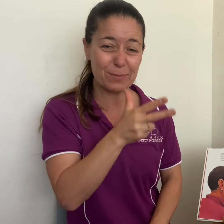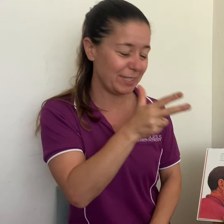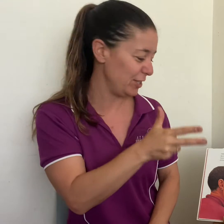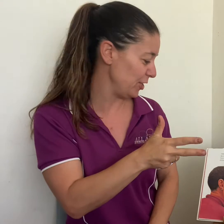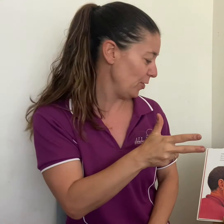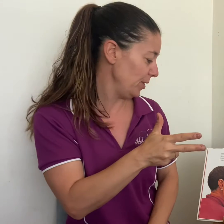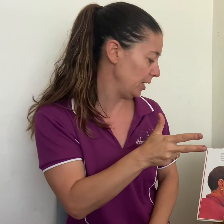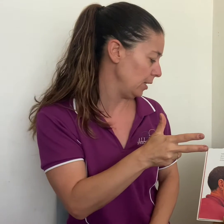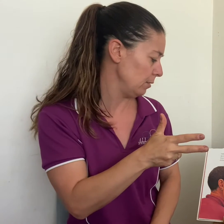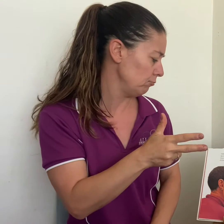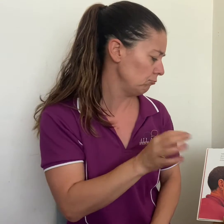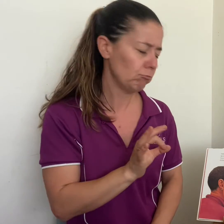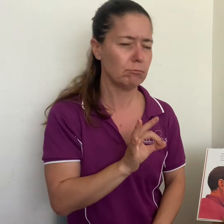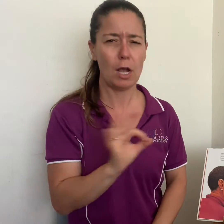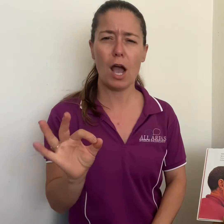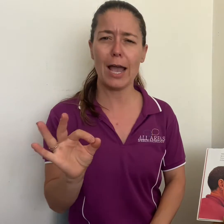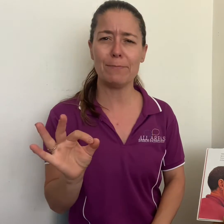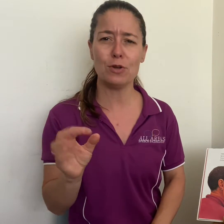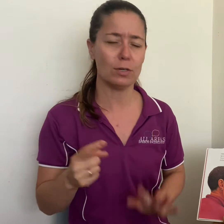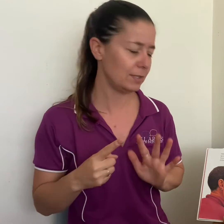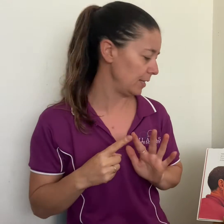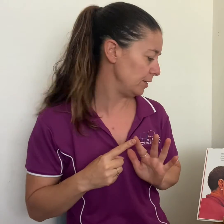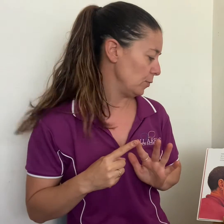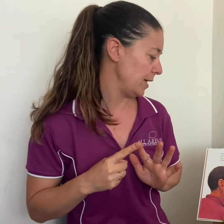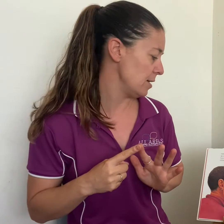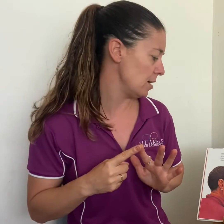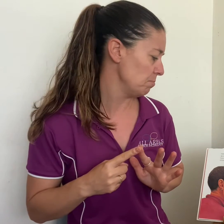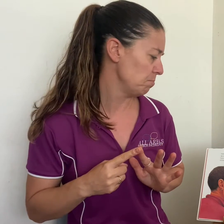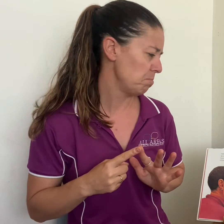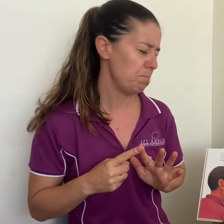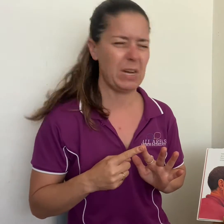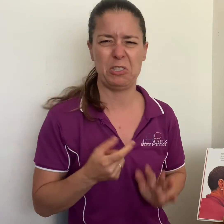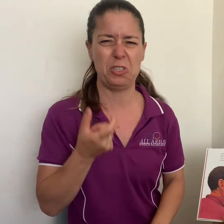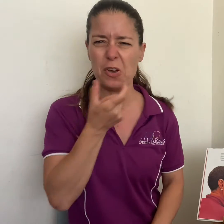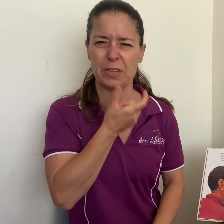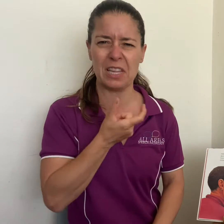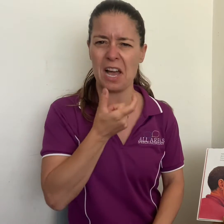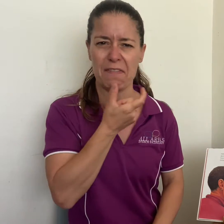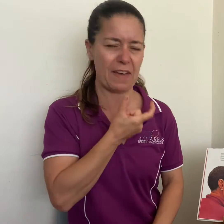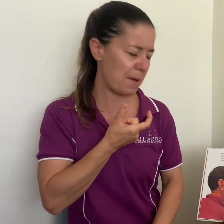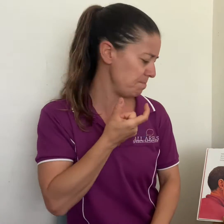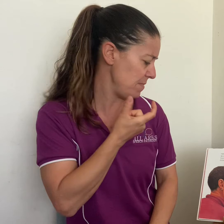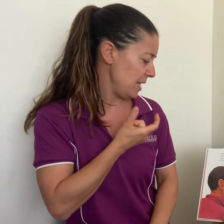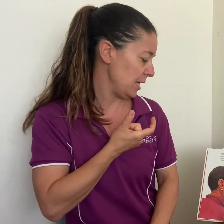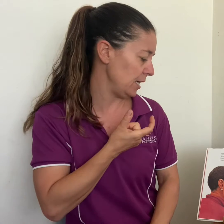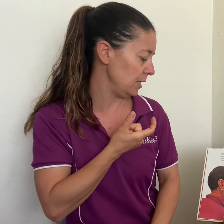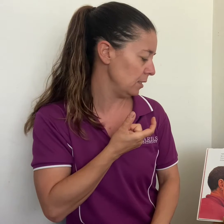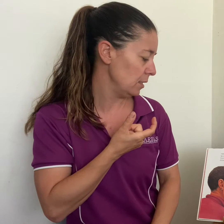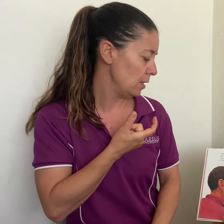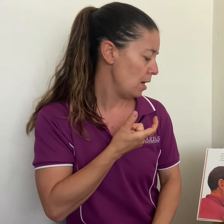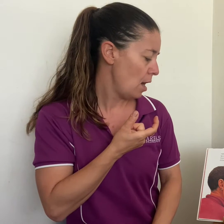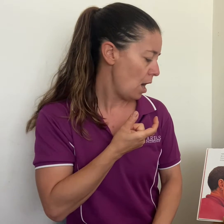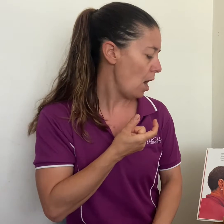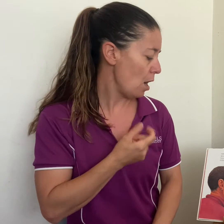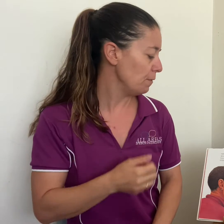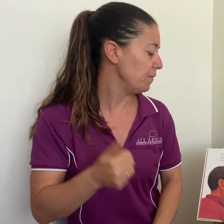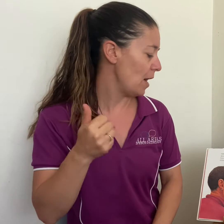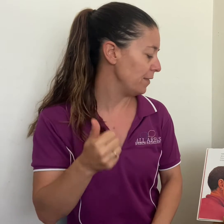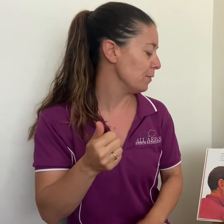be joking. I'm not, said Edwina, but don't laugh at me. I'll find the